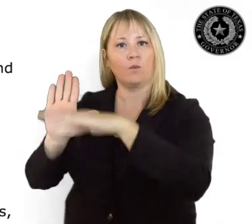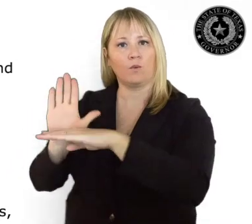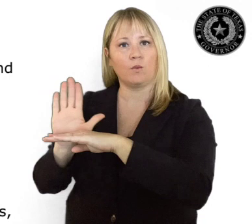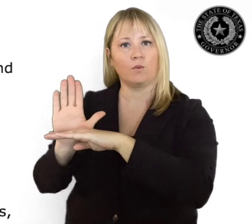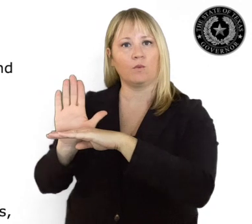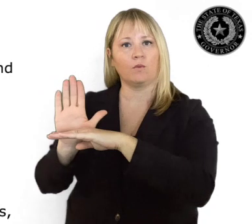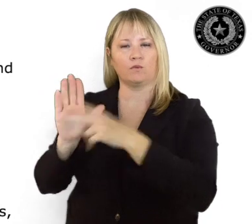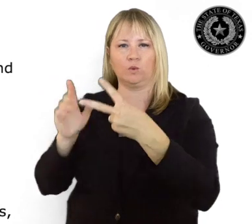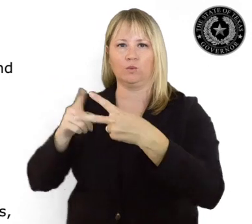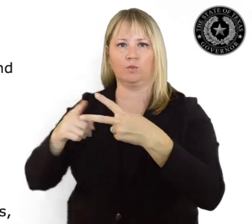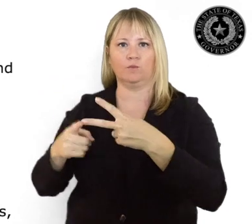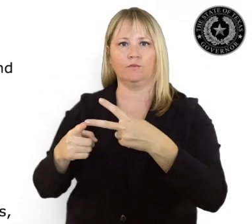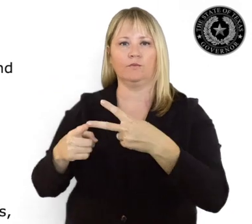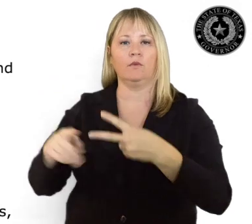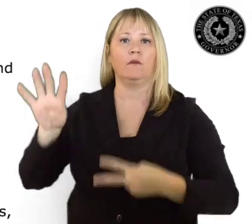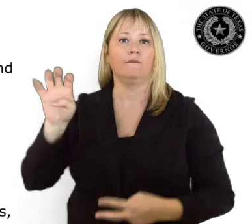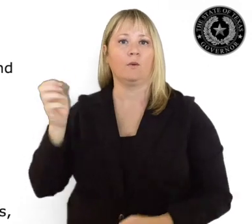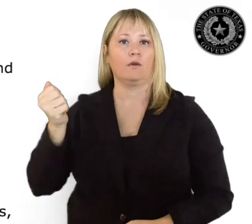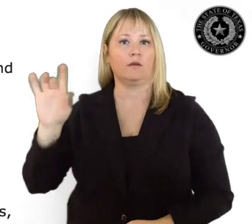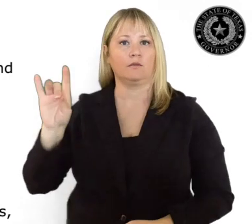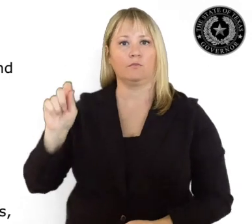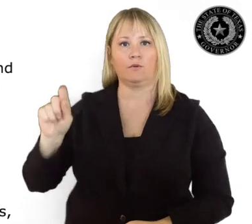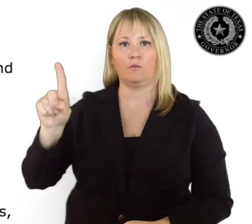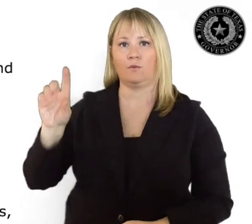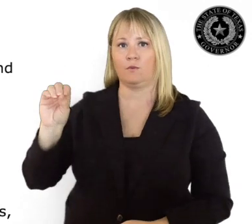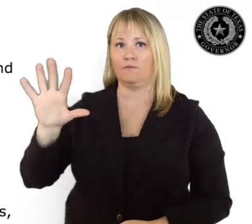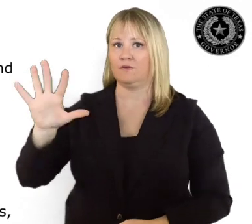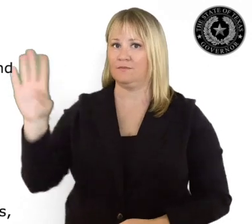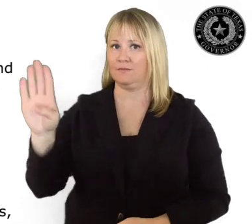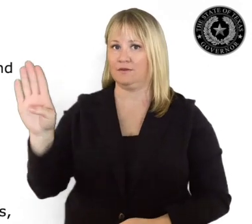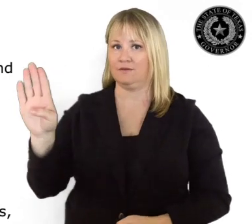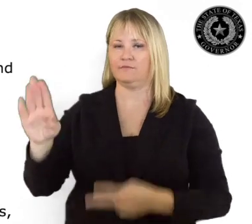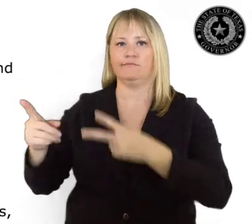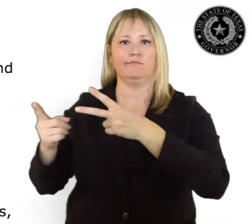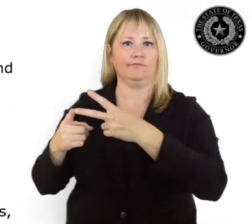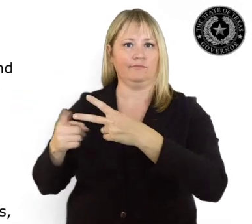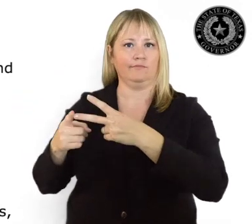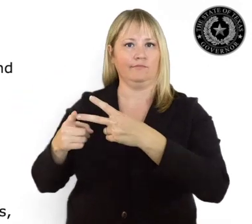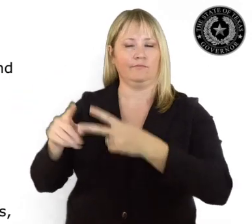418.016A of the Texas Government Code, I hereby suspend Sections